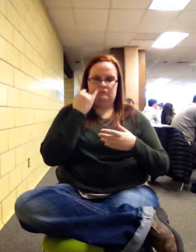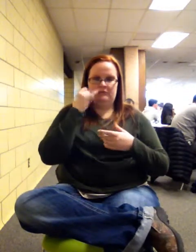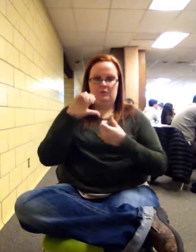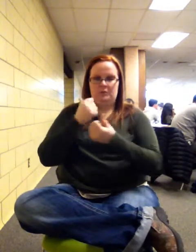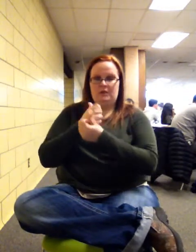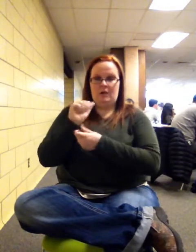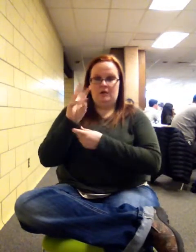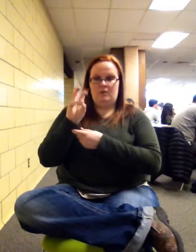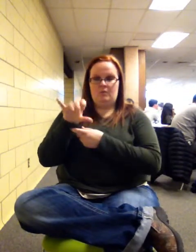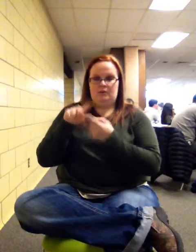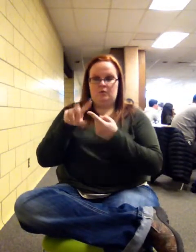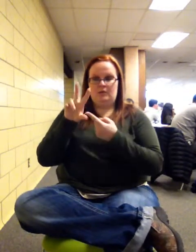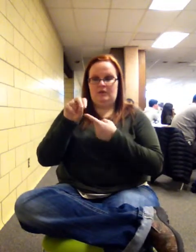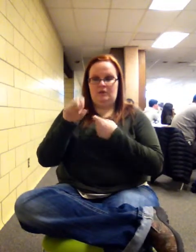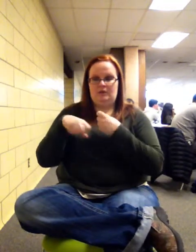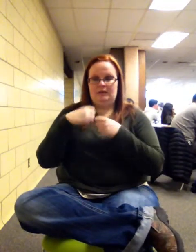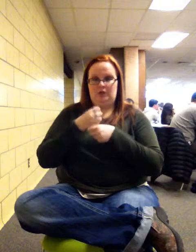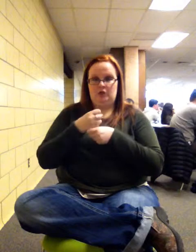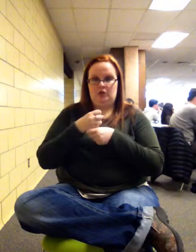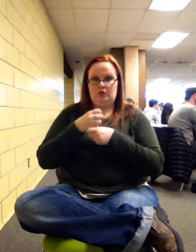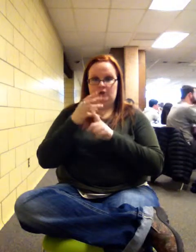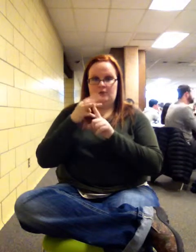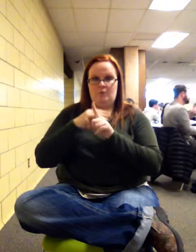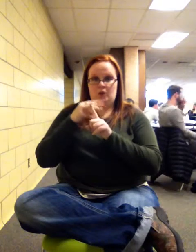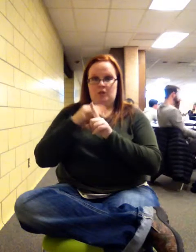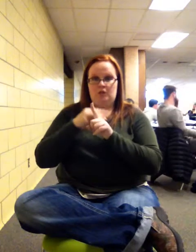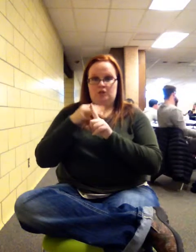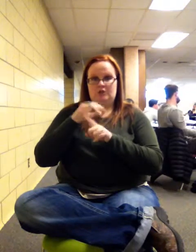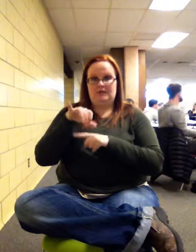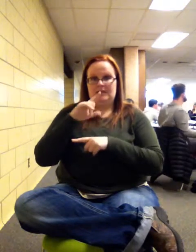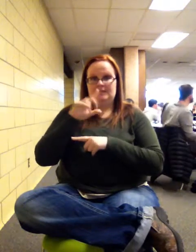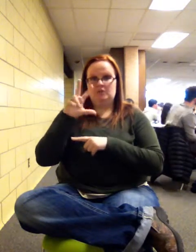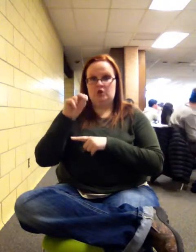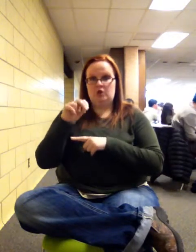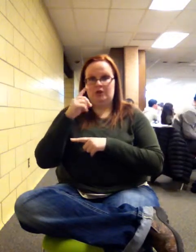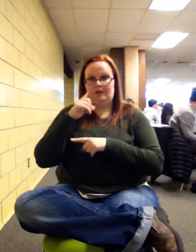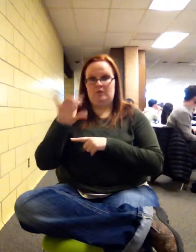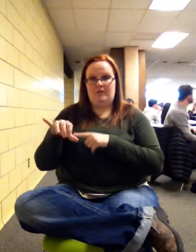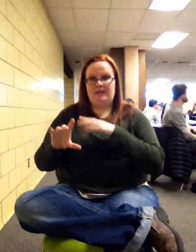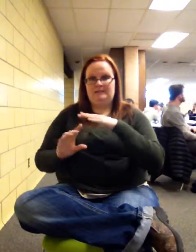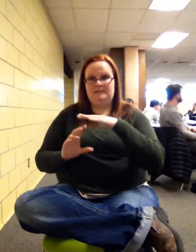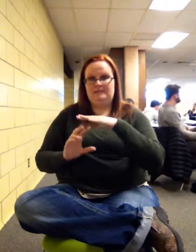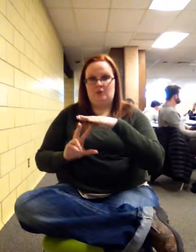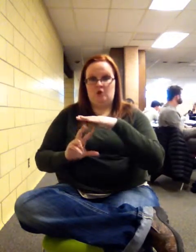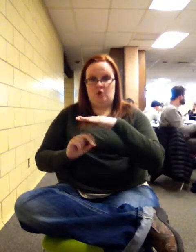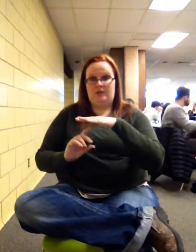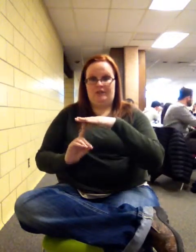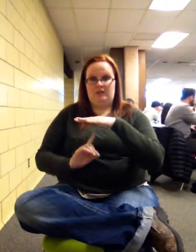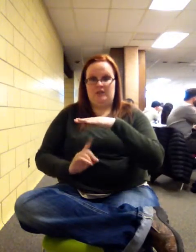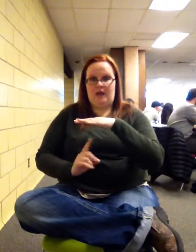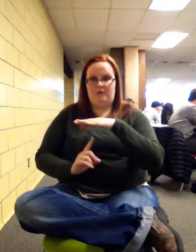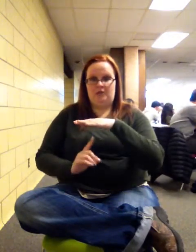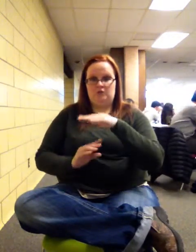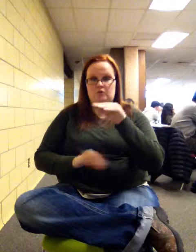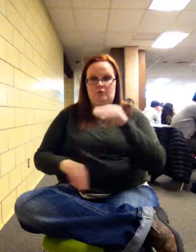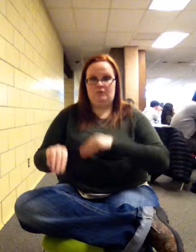away into a 30-year mortgage, that's 30 for your denominator. So all those movements in inflation, they're going to get smoothed